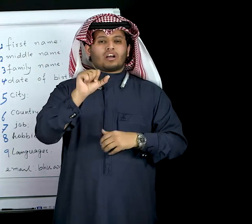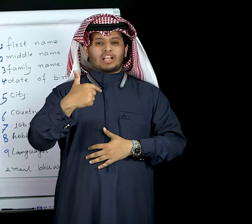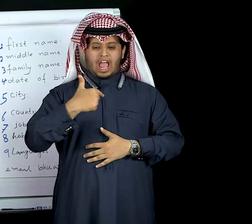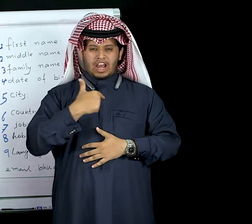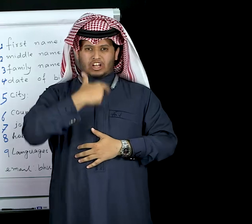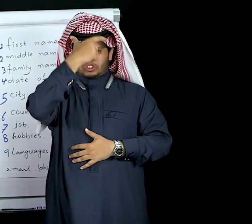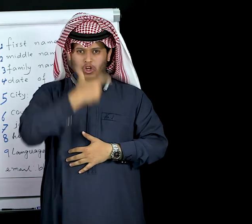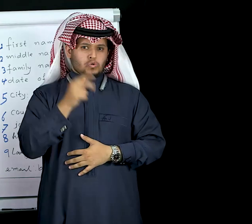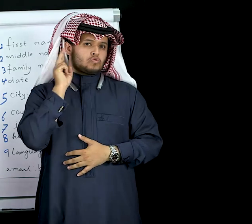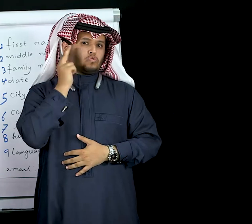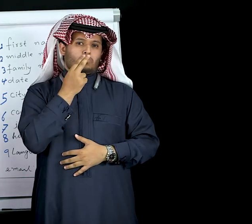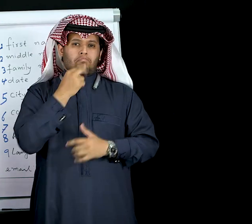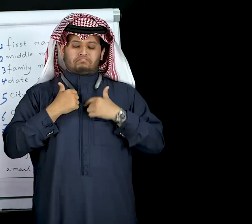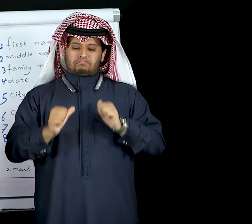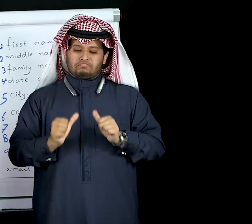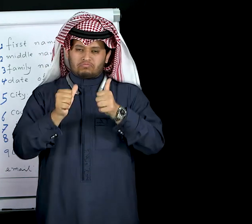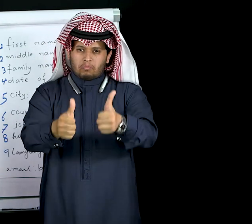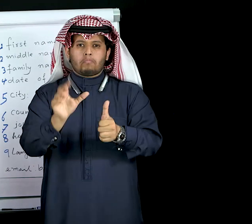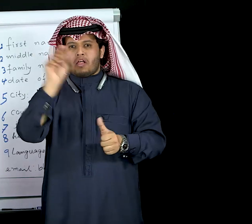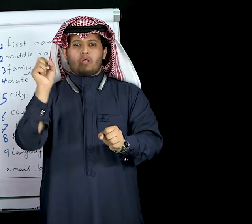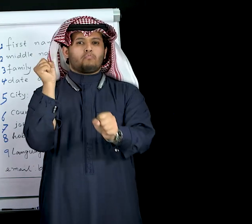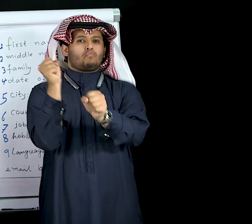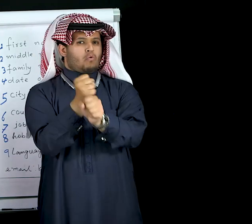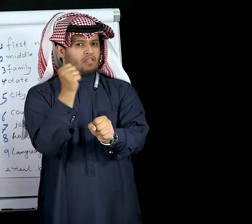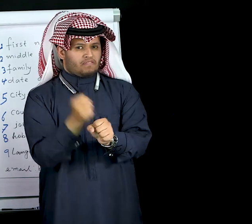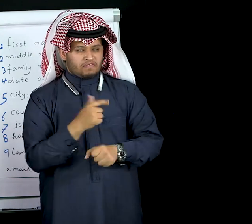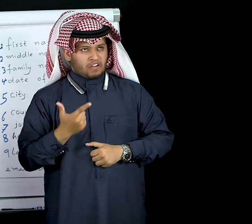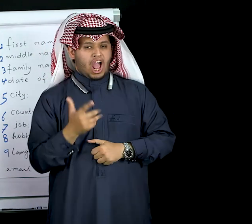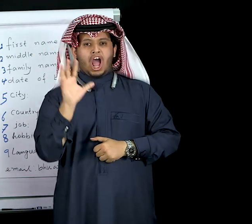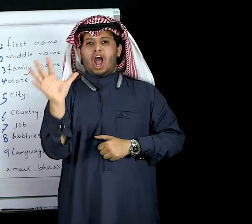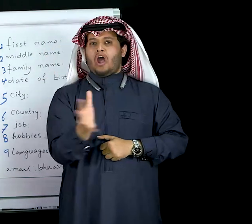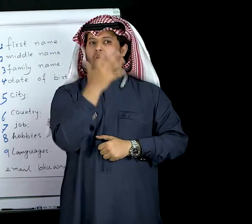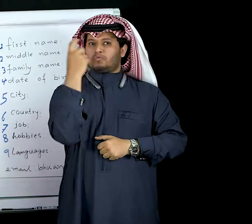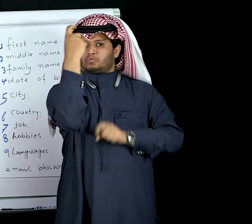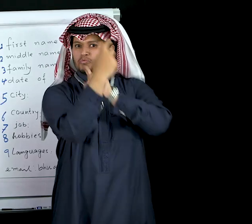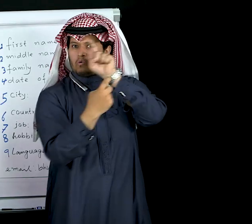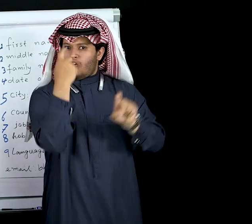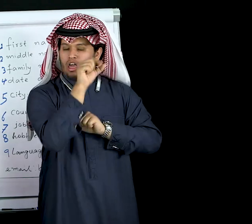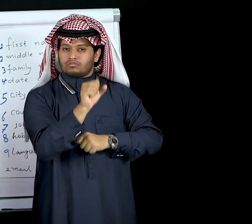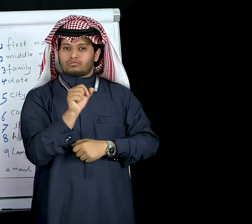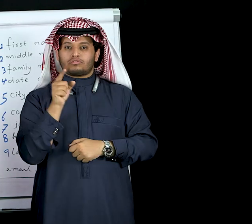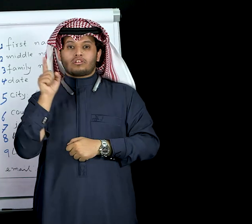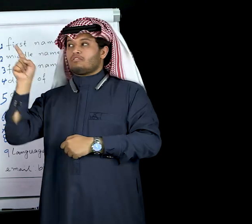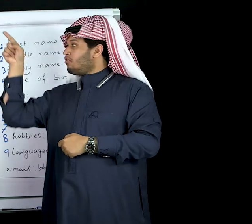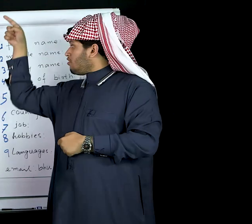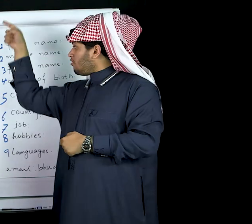on your syllabus from Unlock 1. The name of the book is Reading and Writing. So I